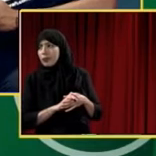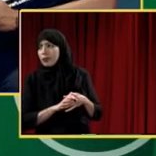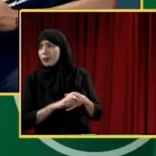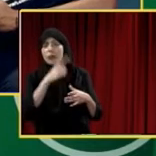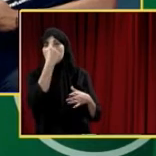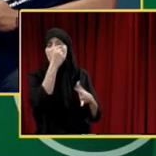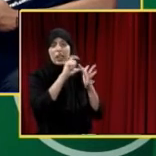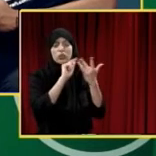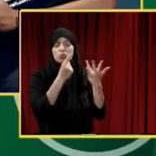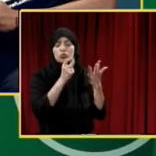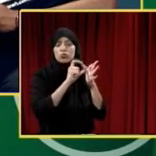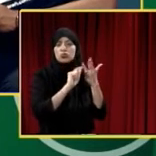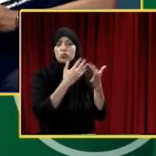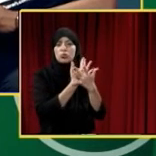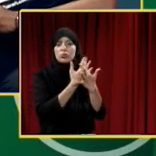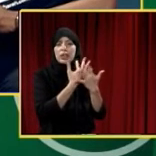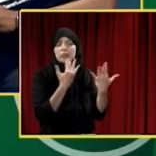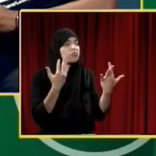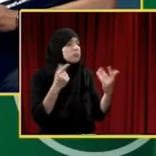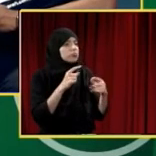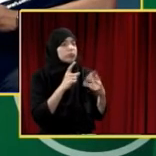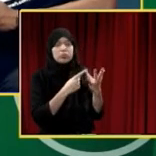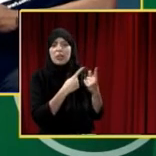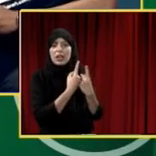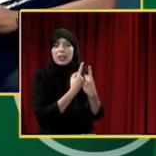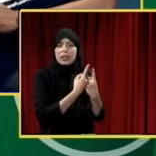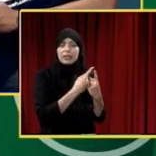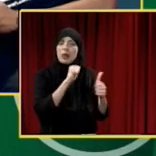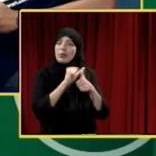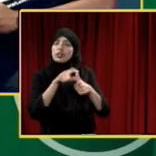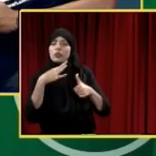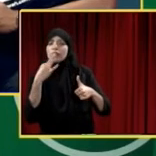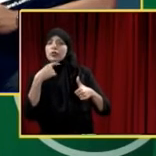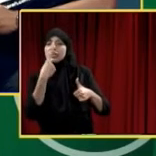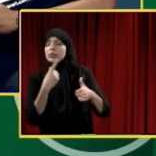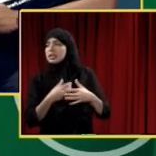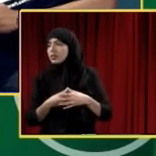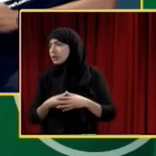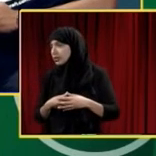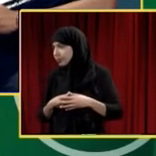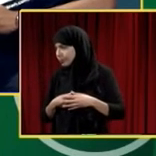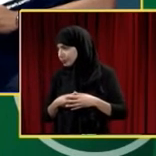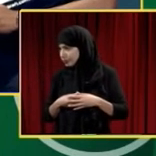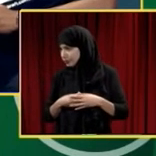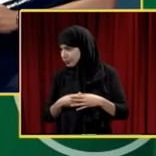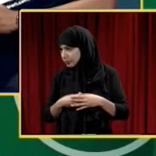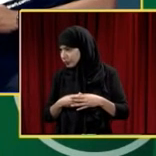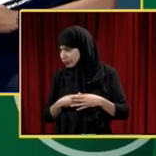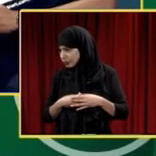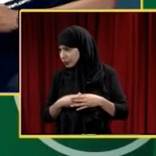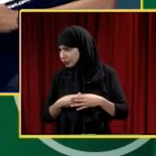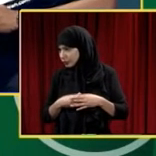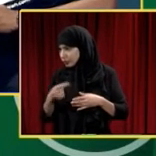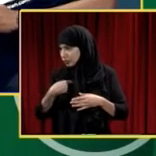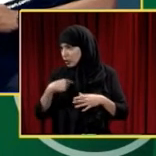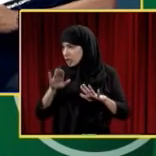could tell you to cover something else. And tell me this, you know, now especially, you know, sometimes in the media, you know, there's negative portrayal, British Bangladeshis,